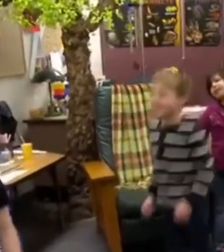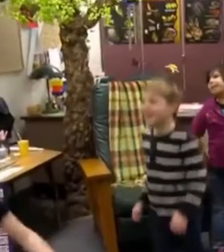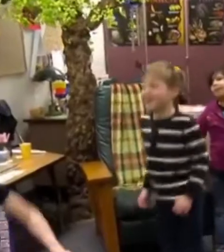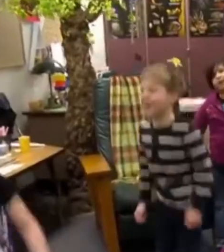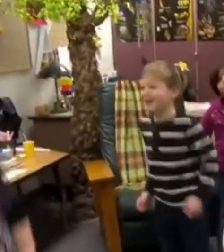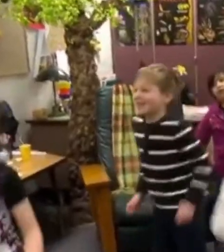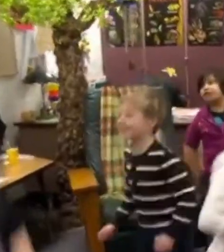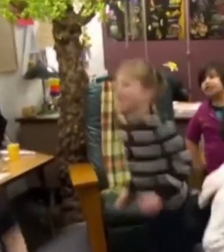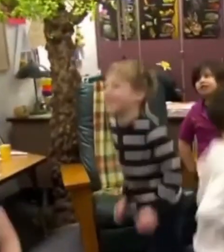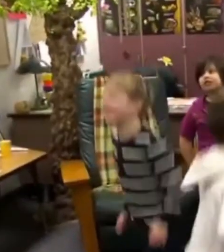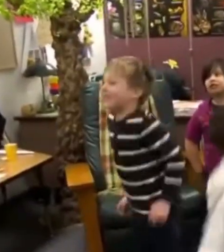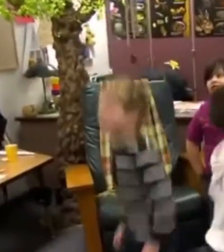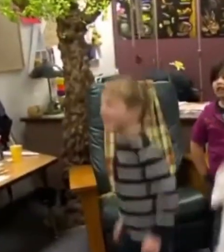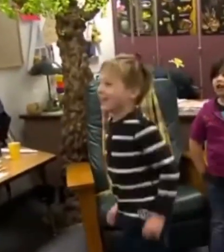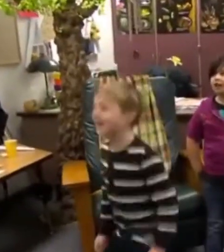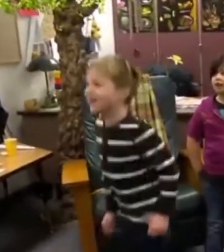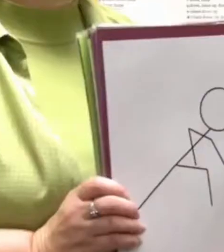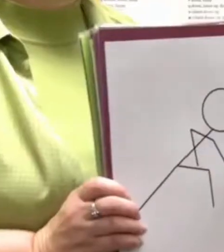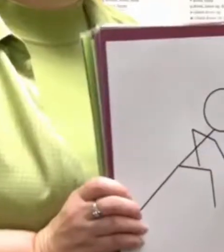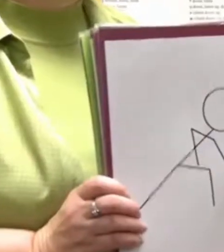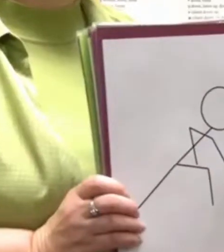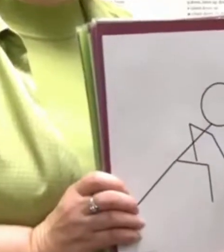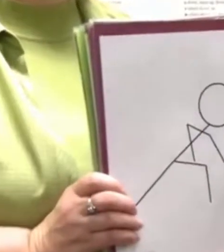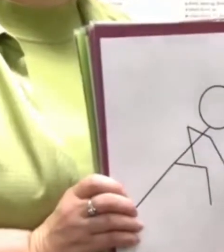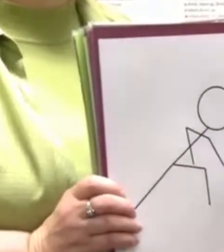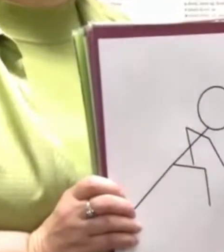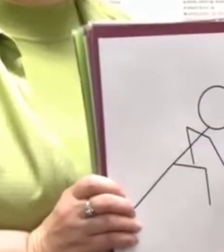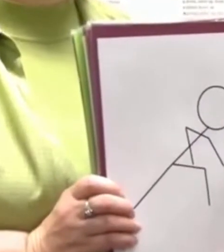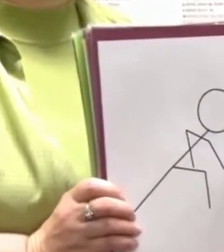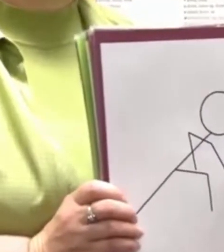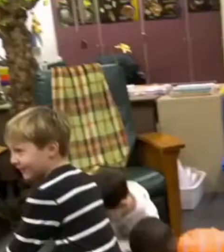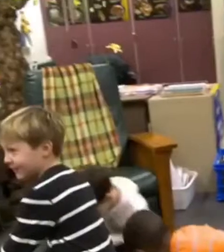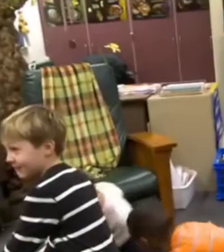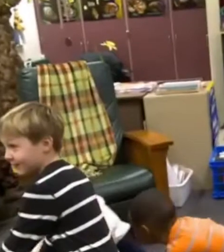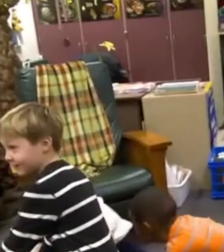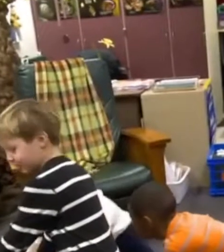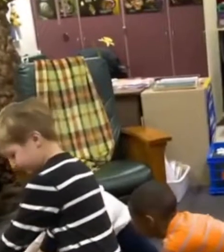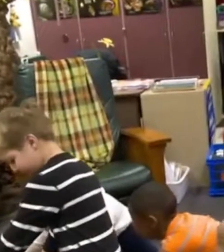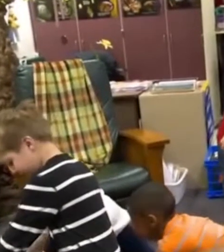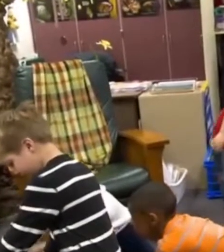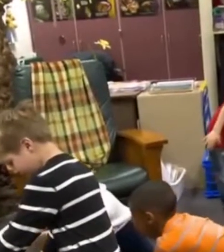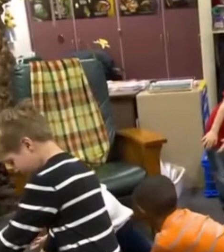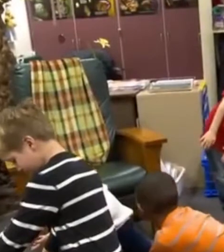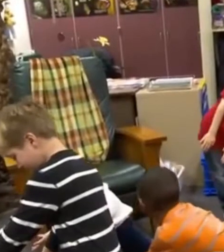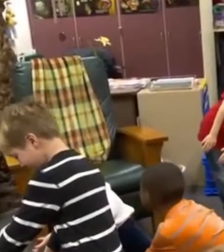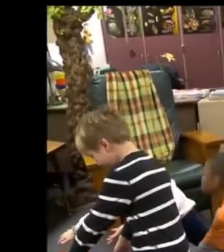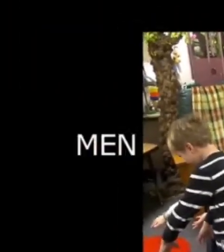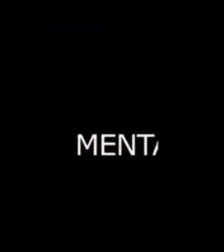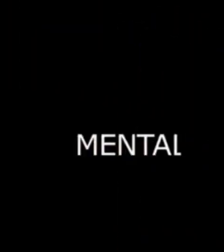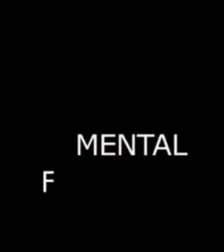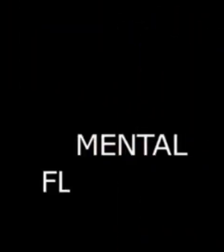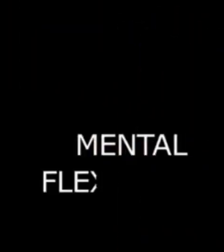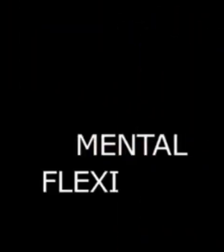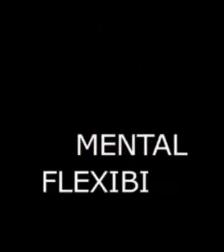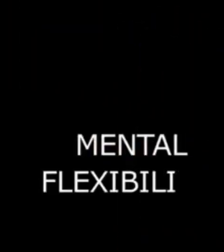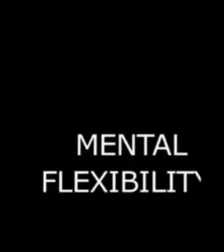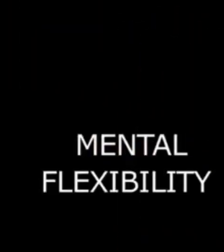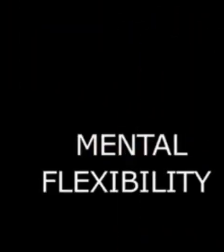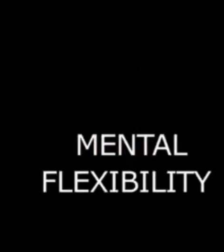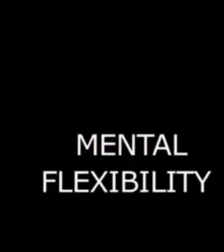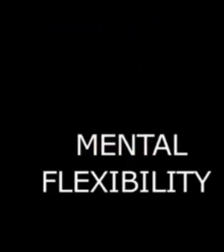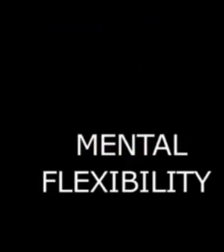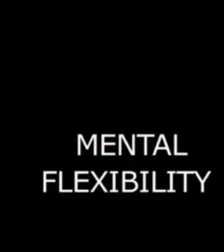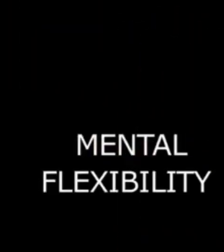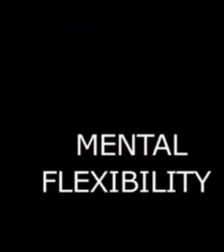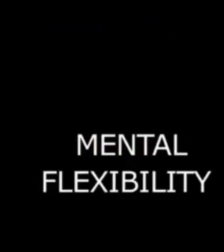something unpredictable, you have to be able to adjust what you're going to do next. And that requires mental